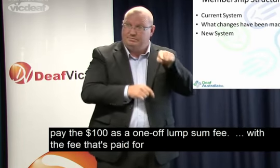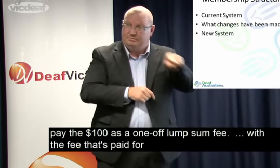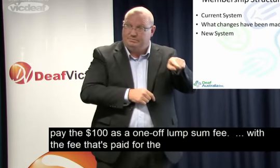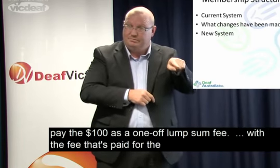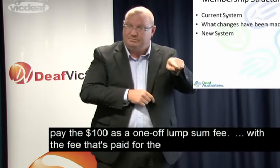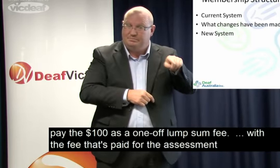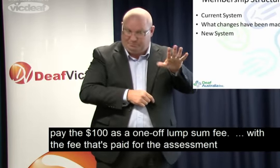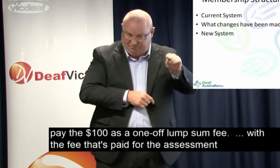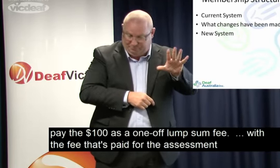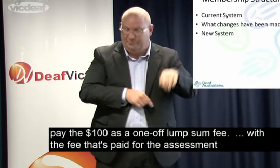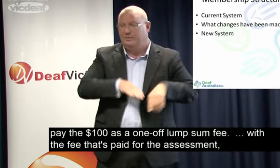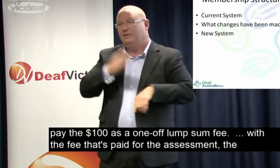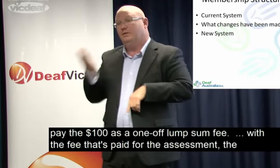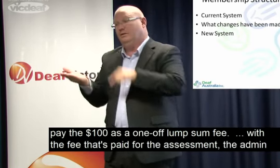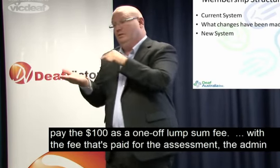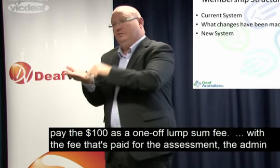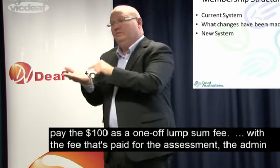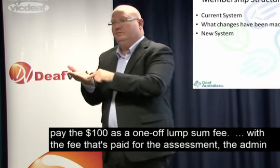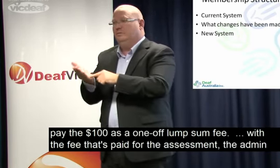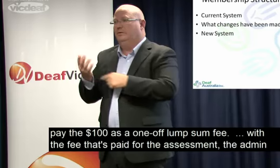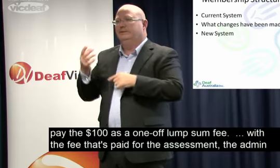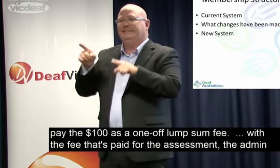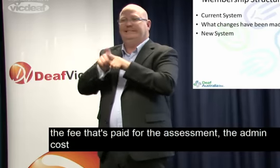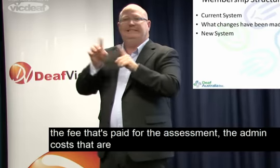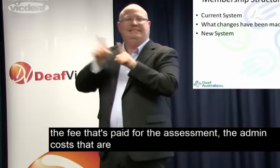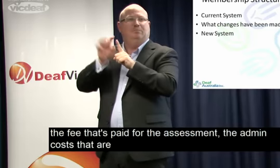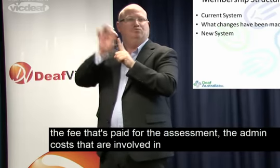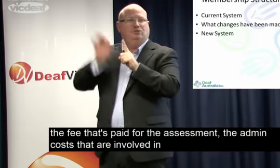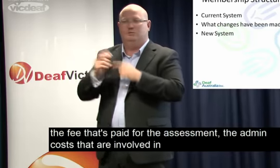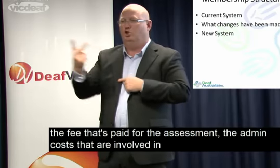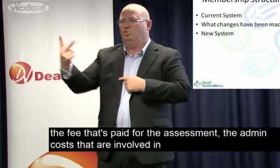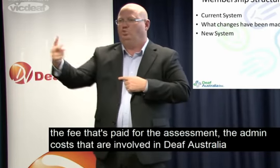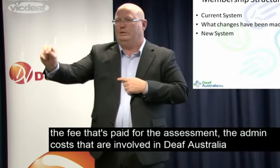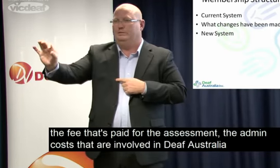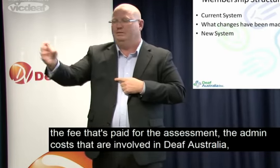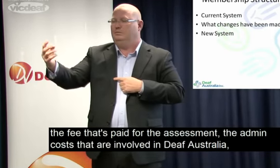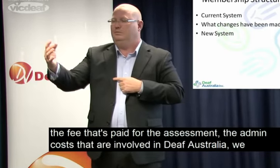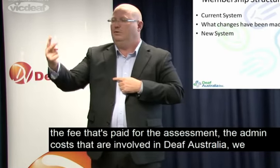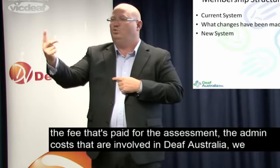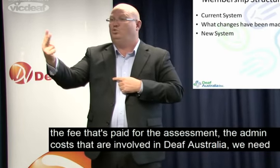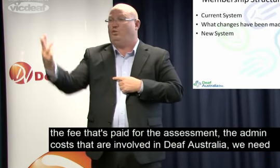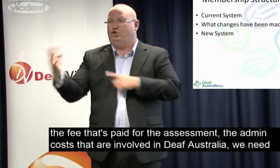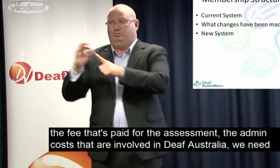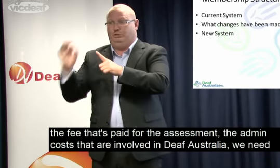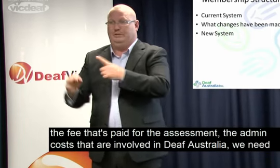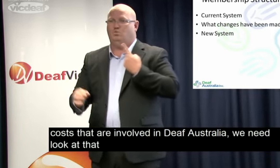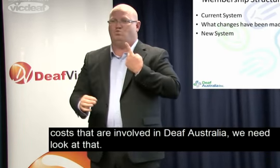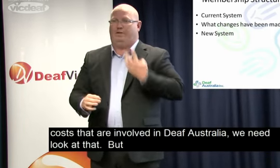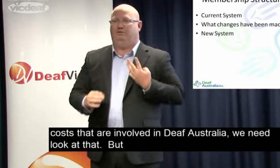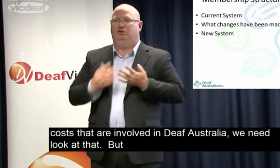that are involved in Deaf Australia, we need to look at that. But with the secondary amount,